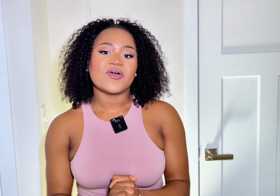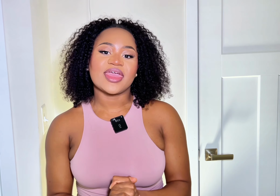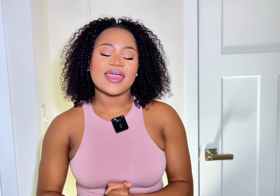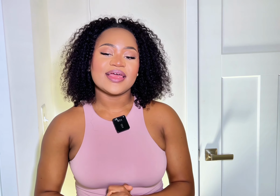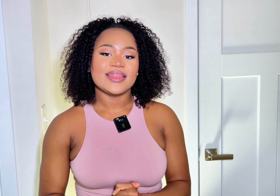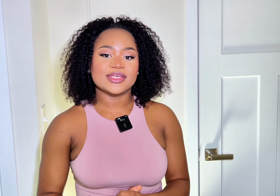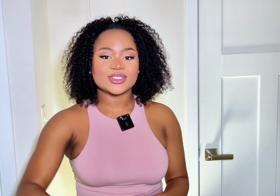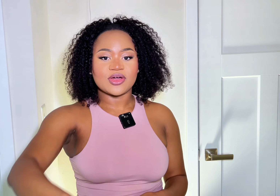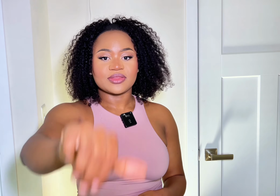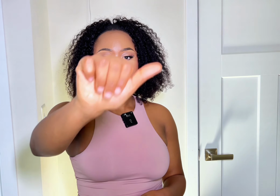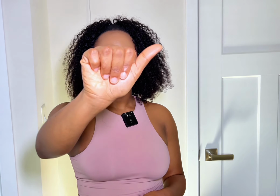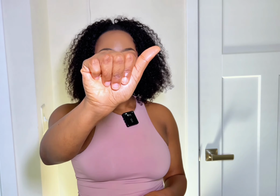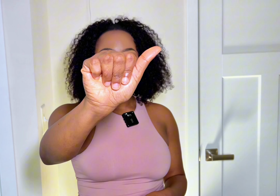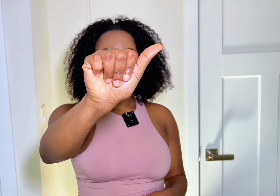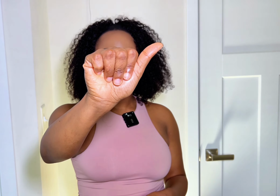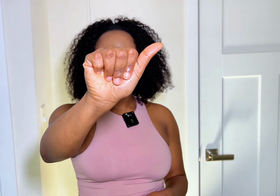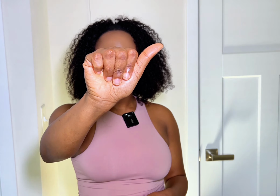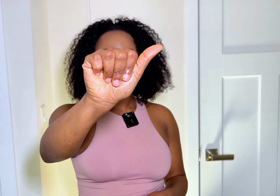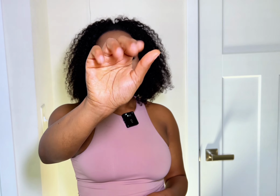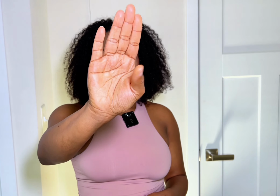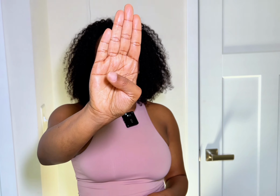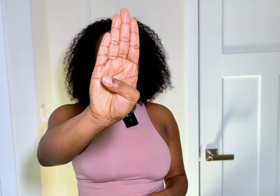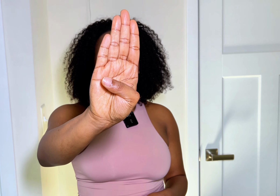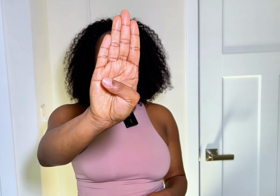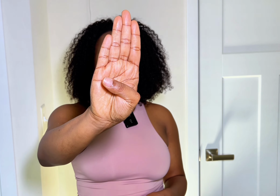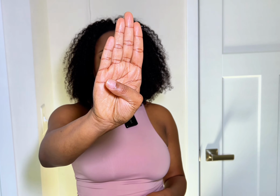Okay, let's start. A, B,